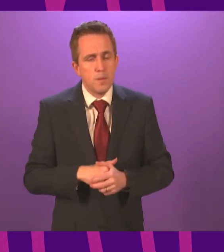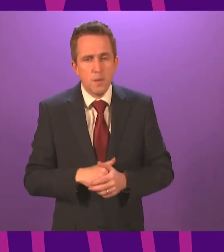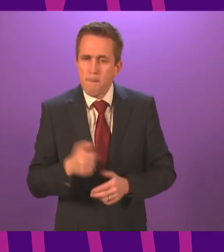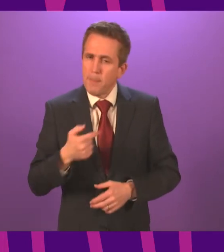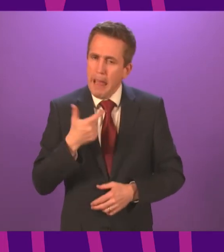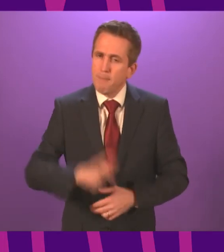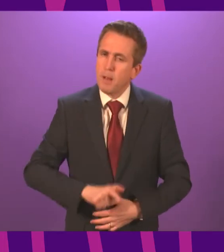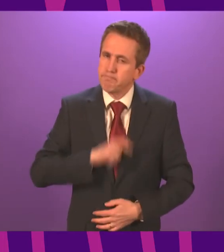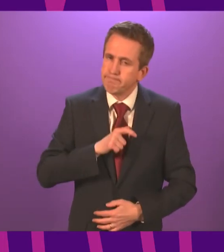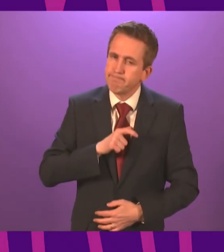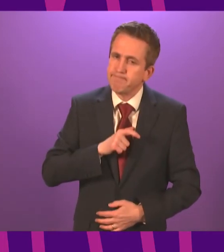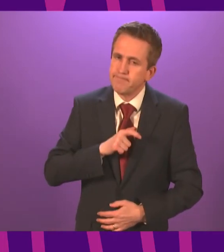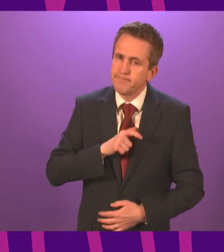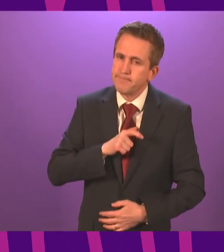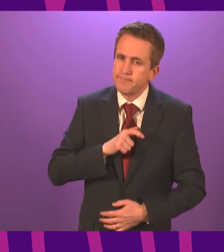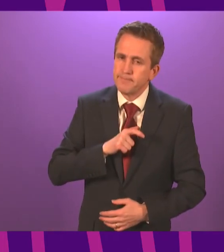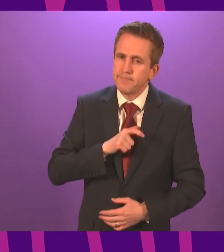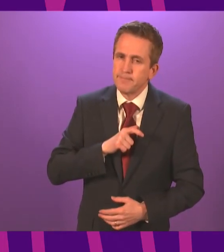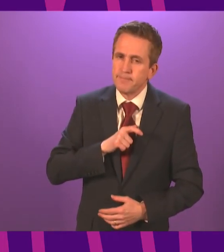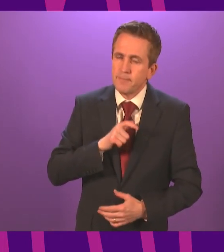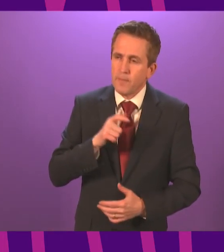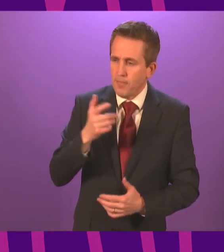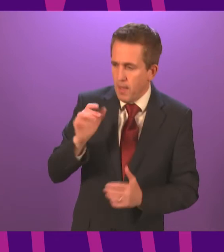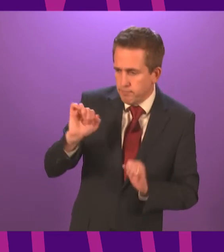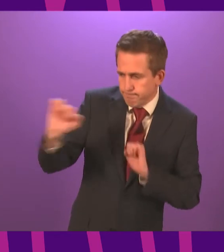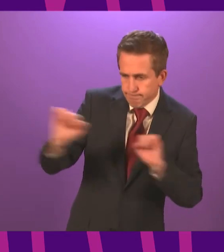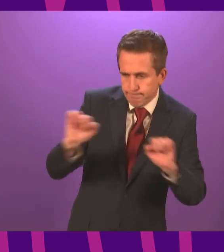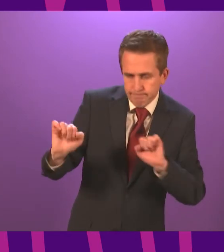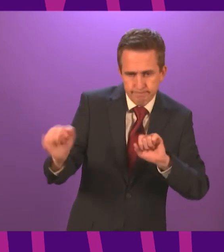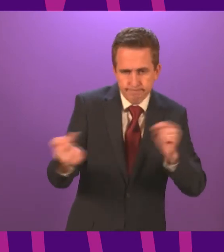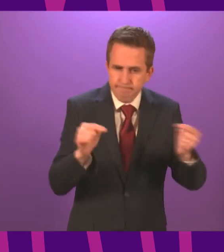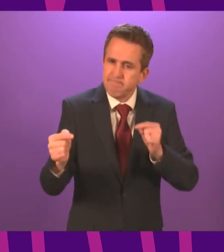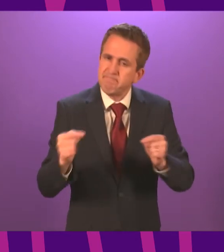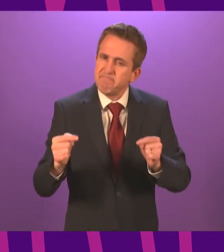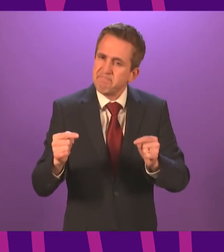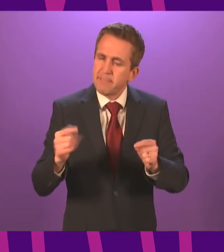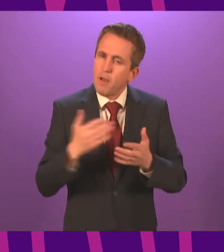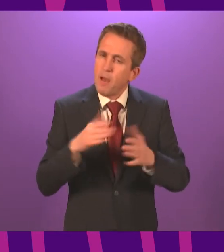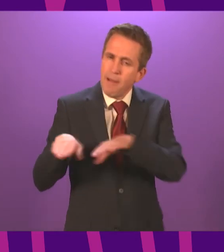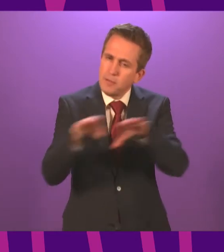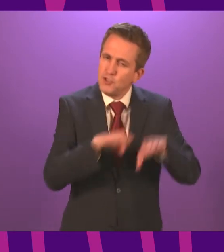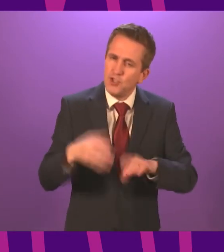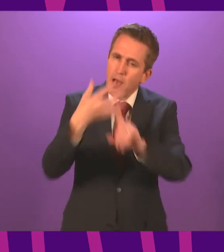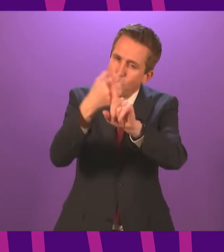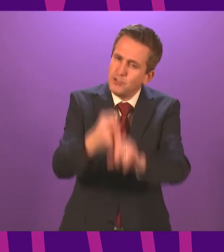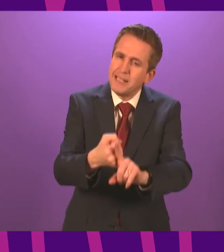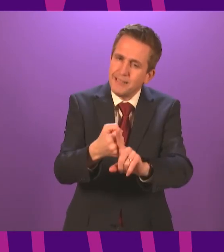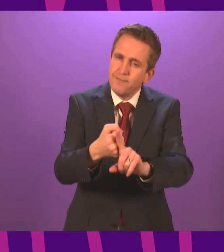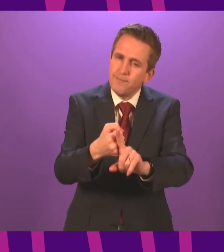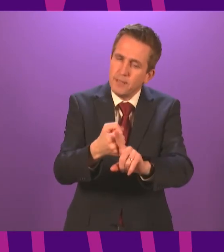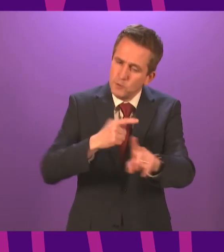no doubt, even with some of those differences, we all have a shared objective of seeking to suppress